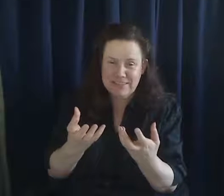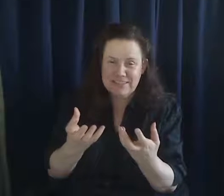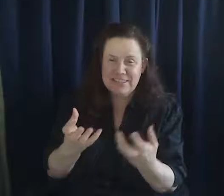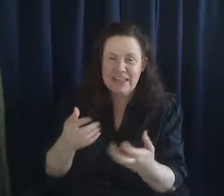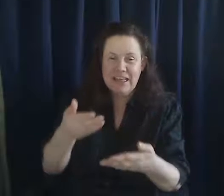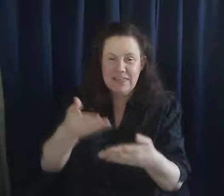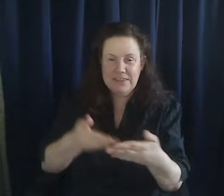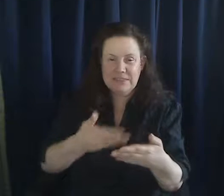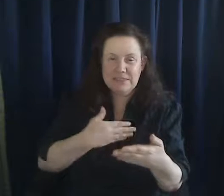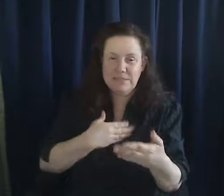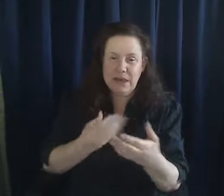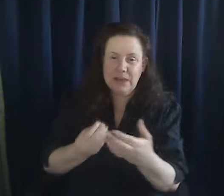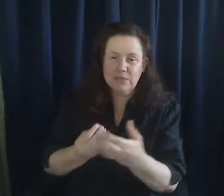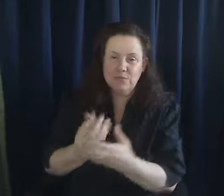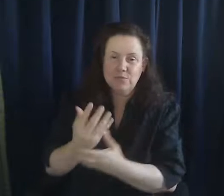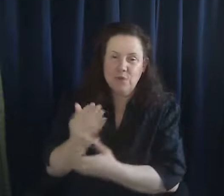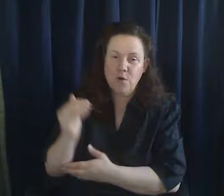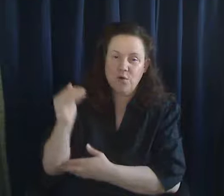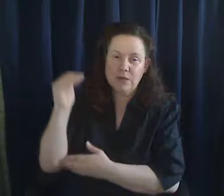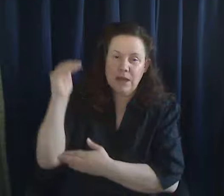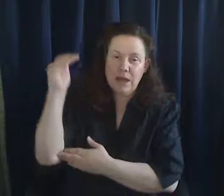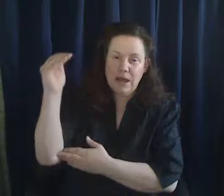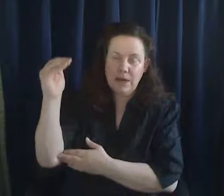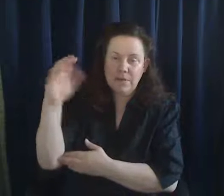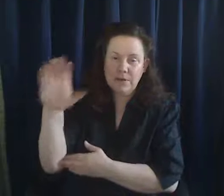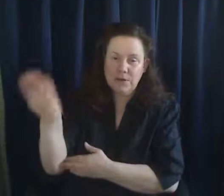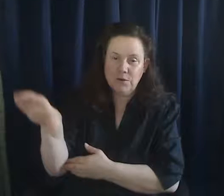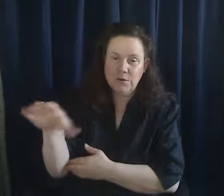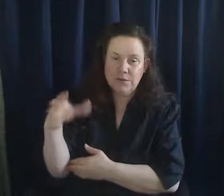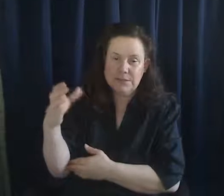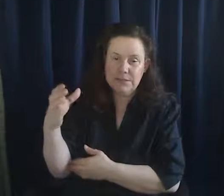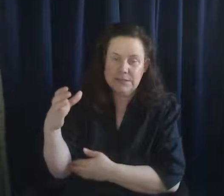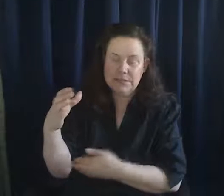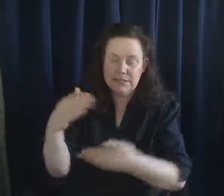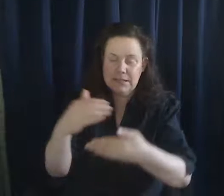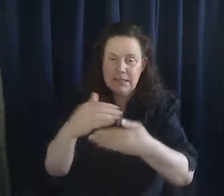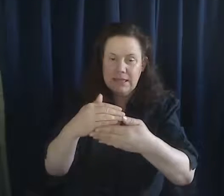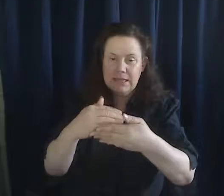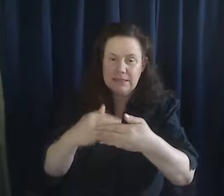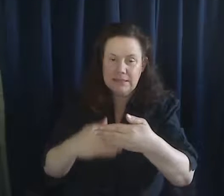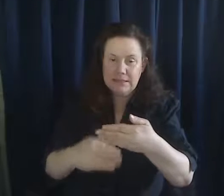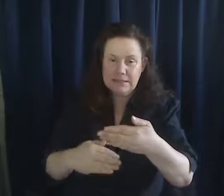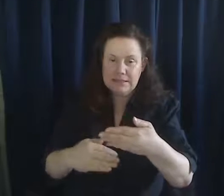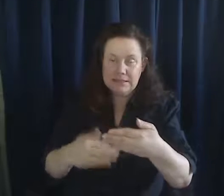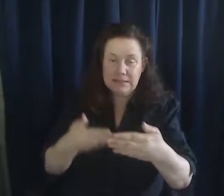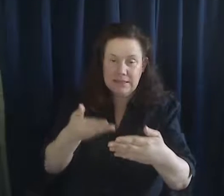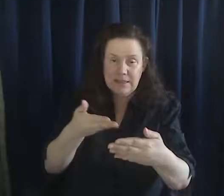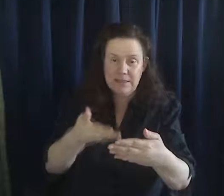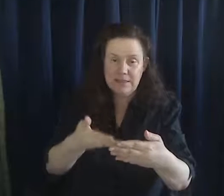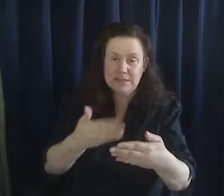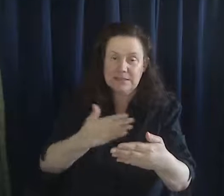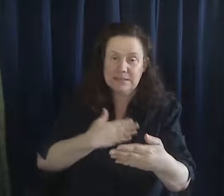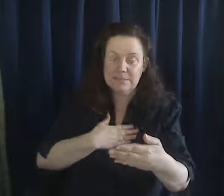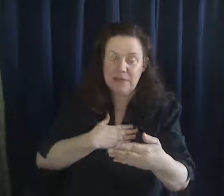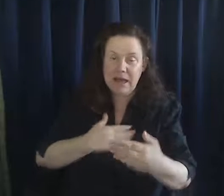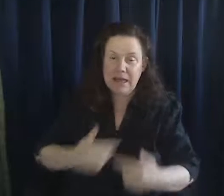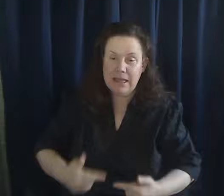this. This is my grown up Christmas list. This is my